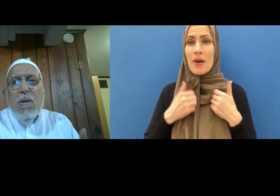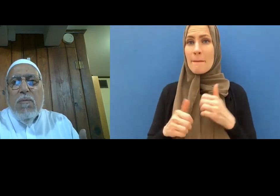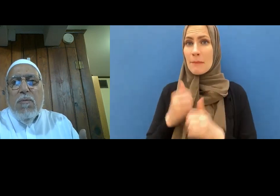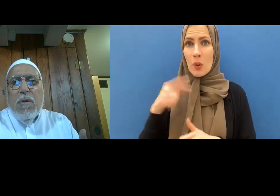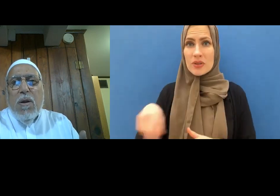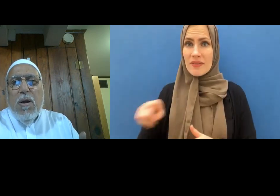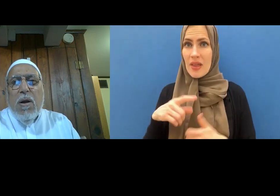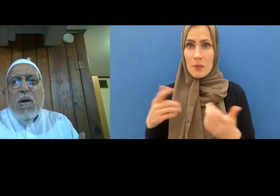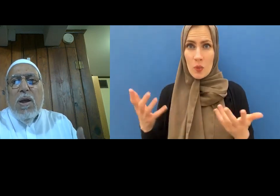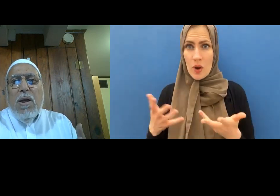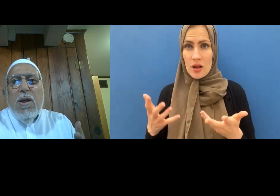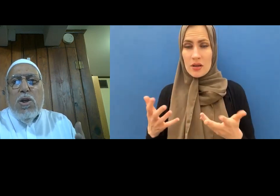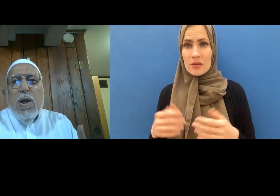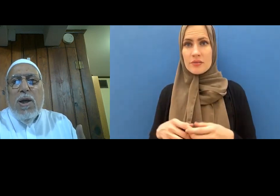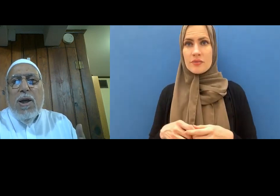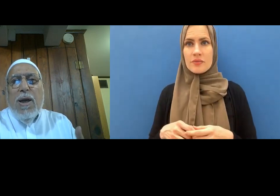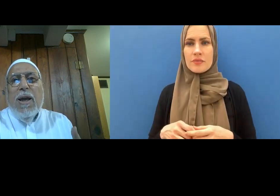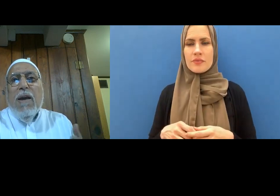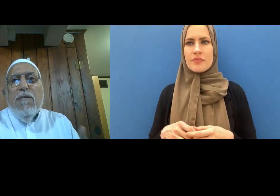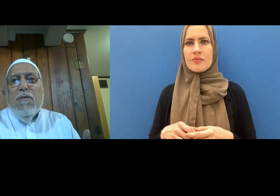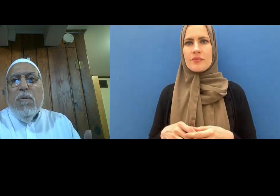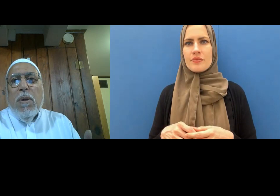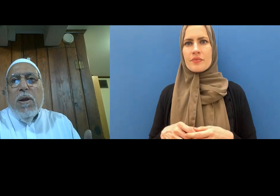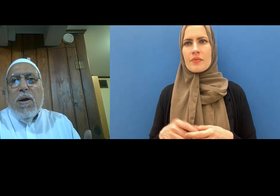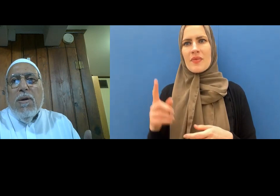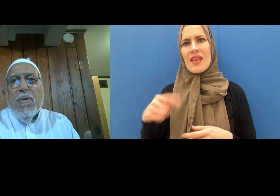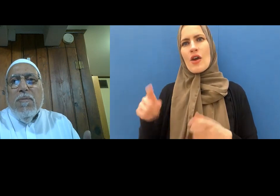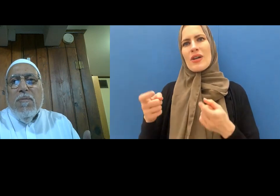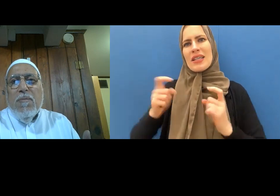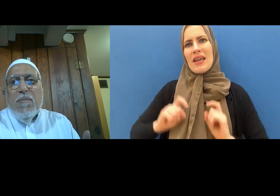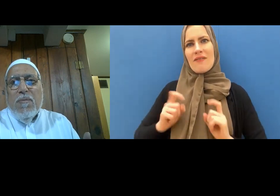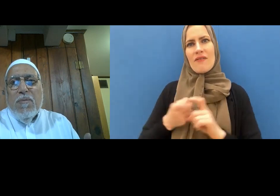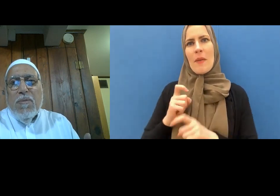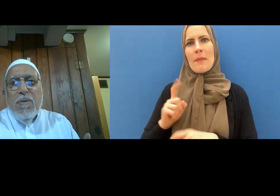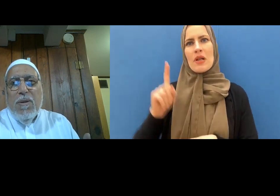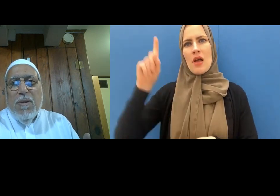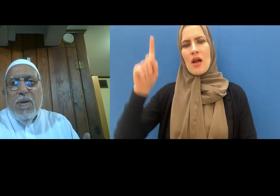them are initially a gift from Allah.